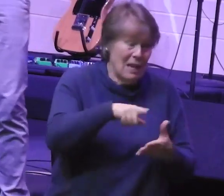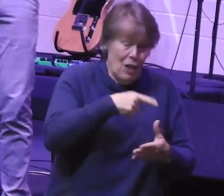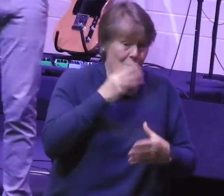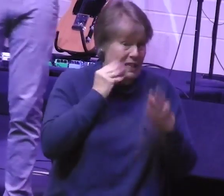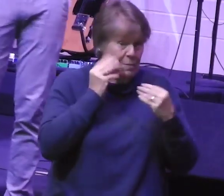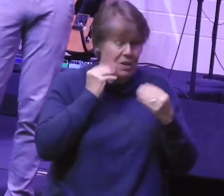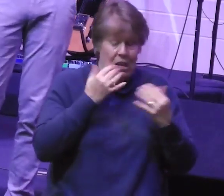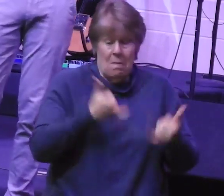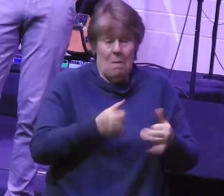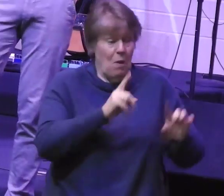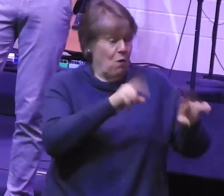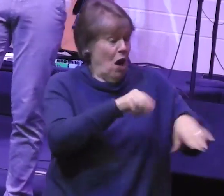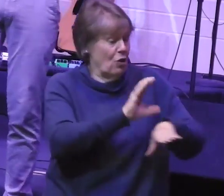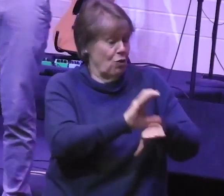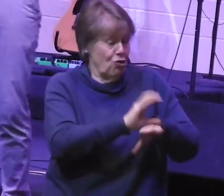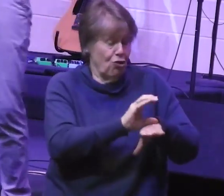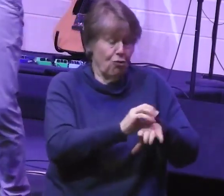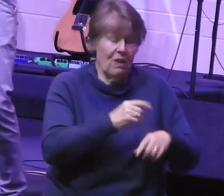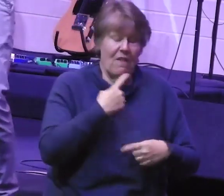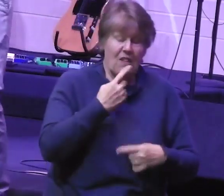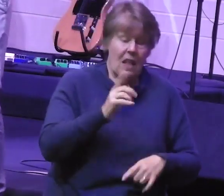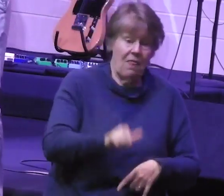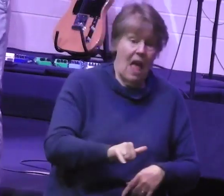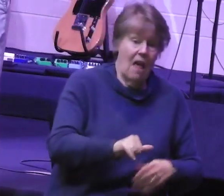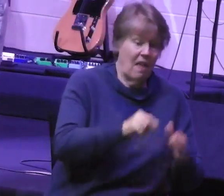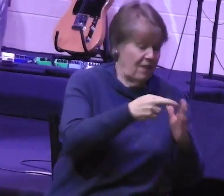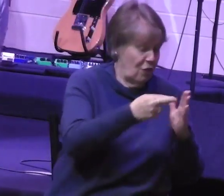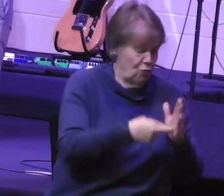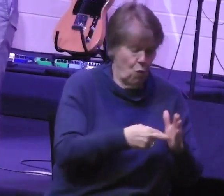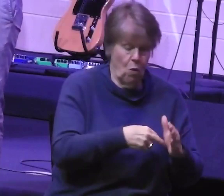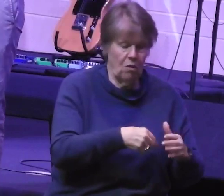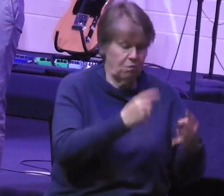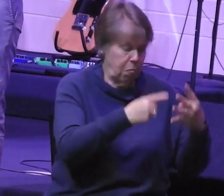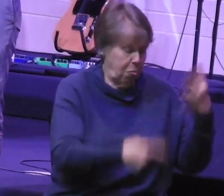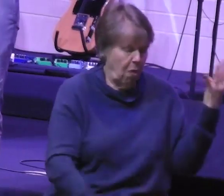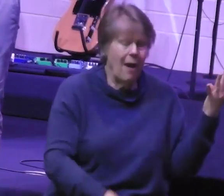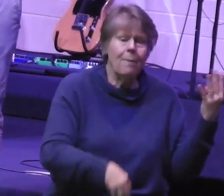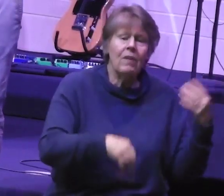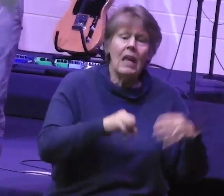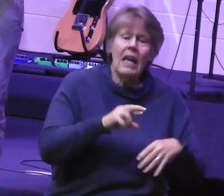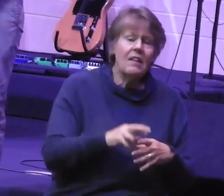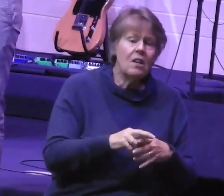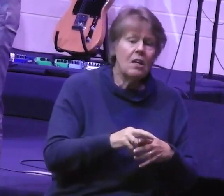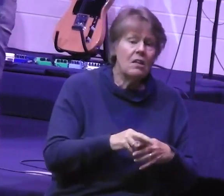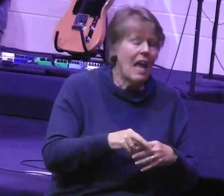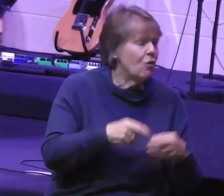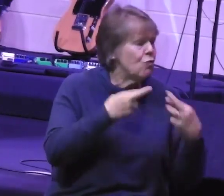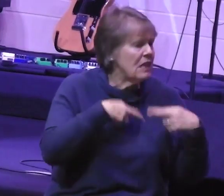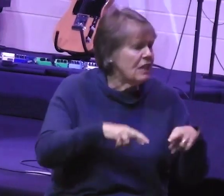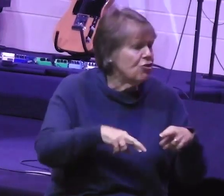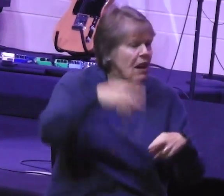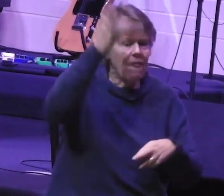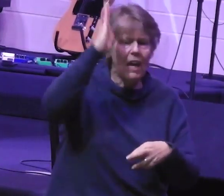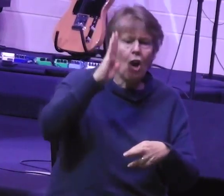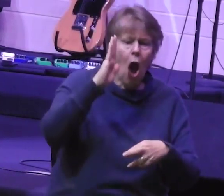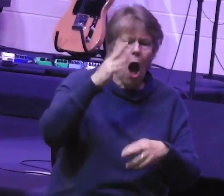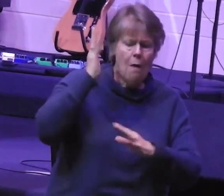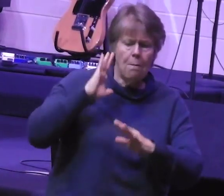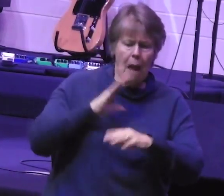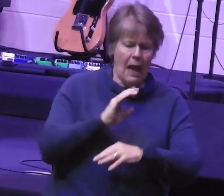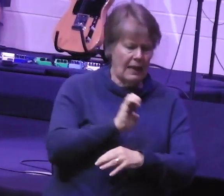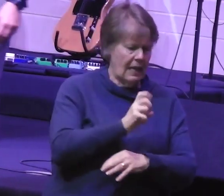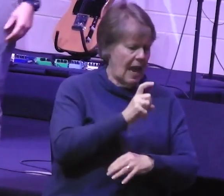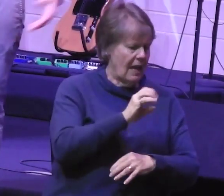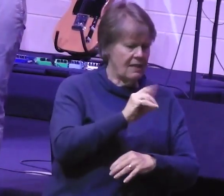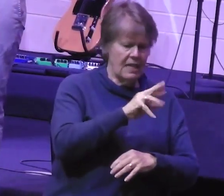maybe been in churches where that's been said, and if so, I'm sorry. Isn't the God of Exodus and that, man, when